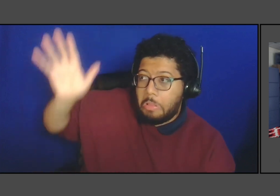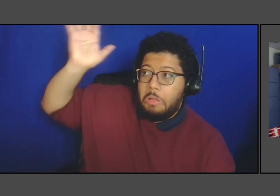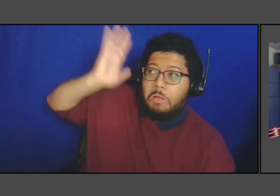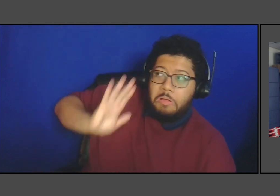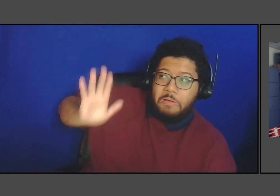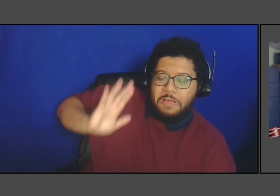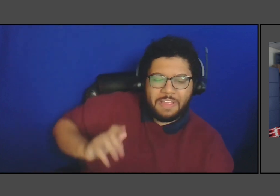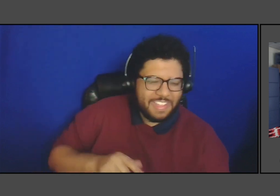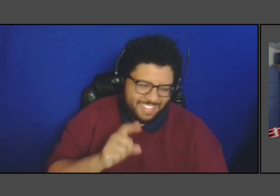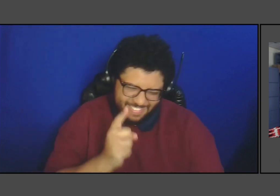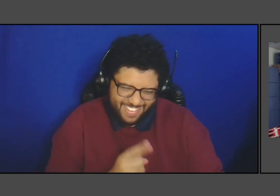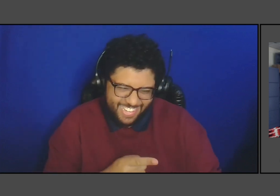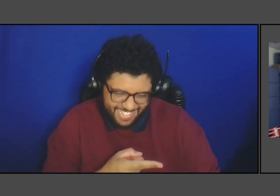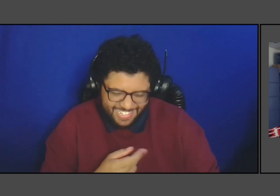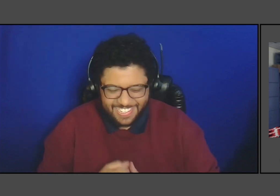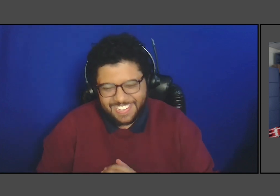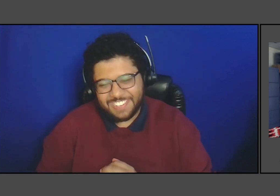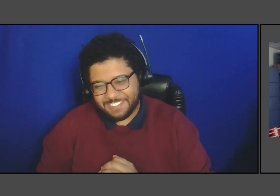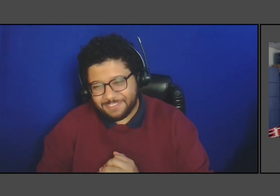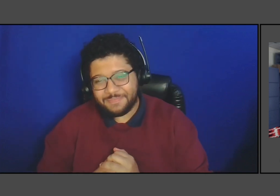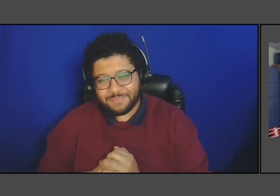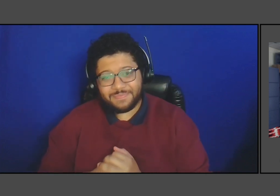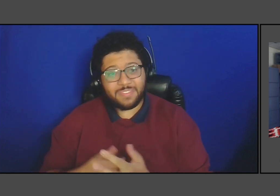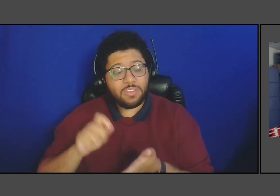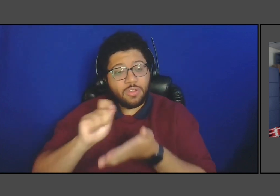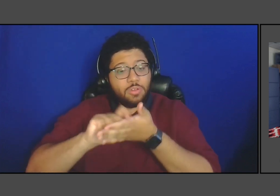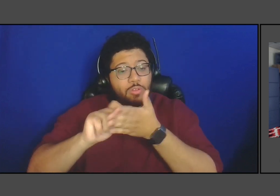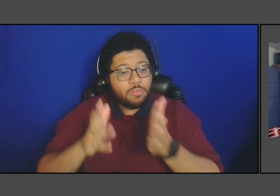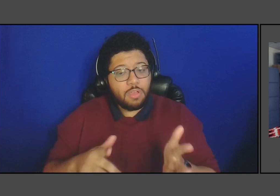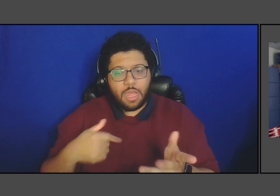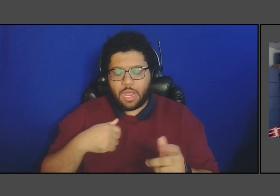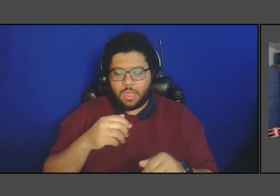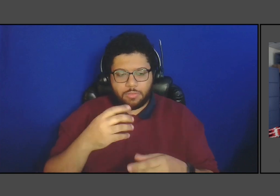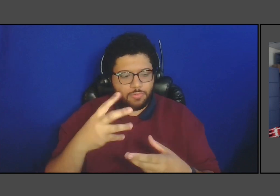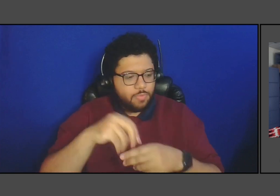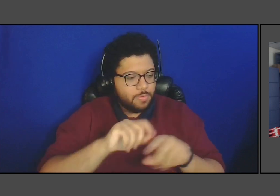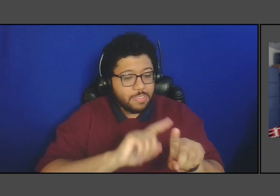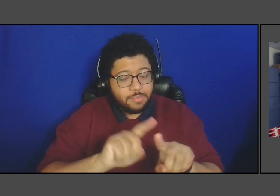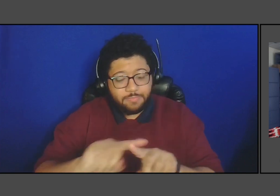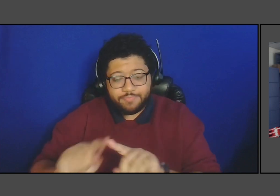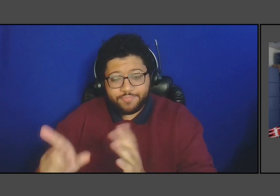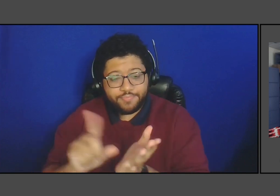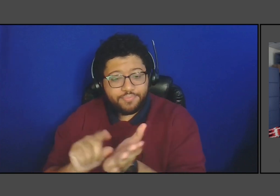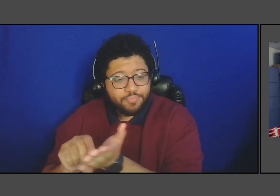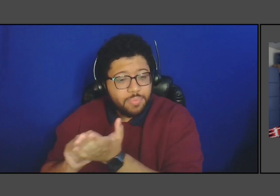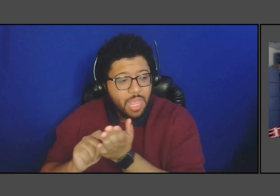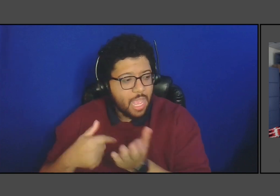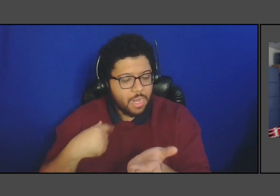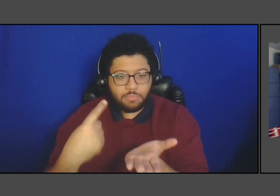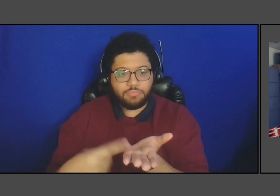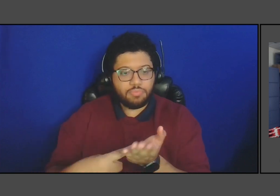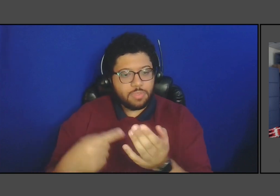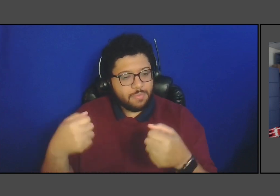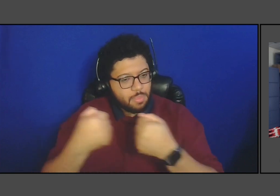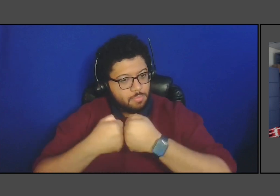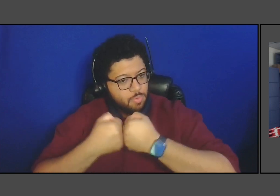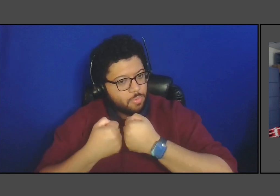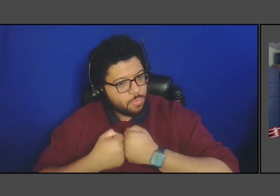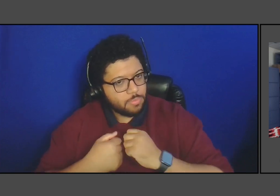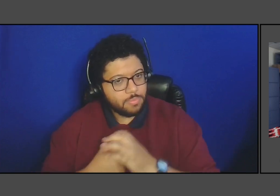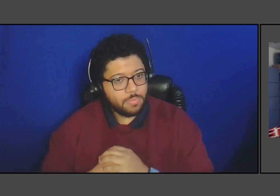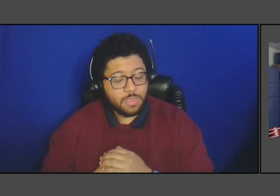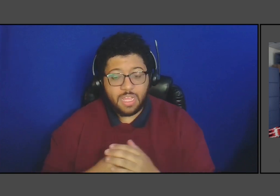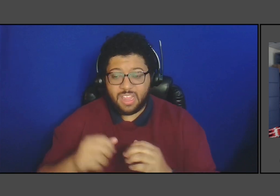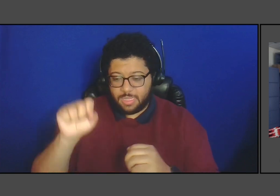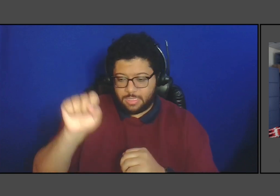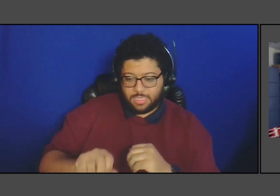for many different newspapers, and I covered the border. I covered the border in South Texas, and I covered the